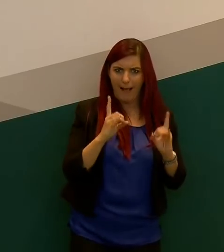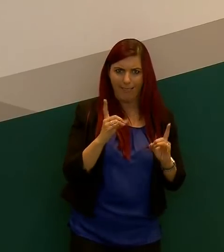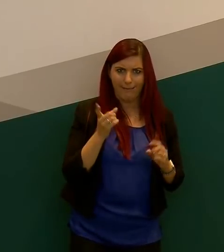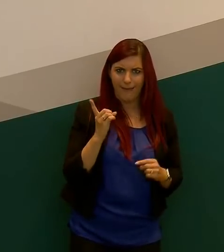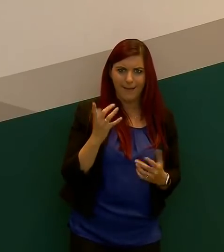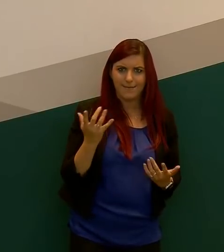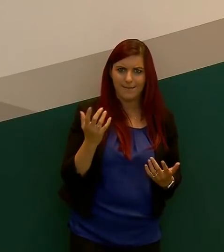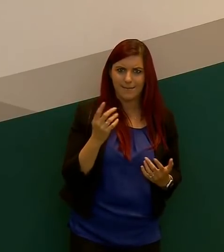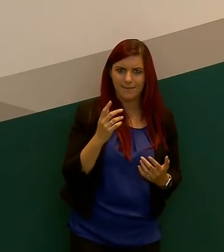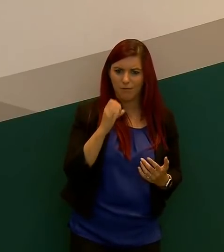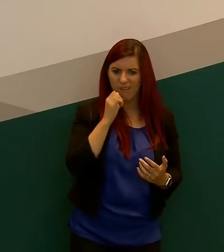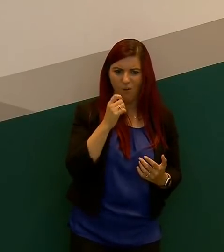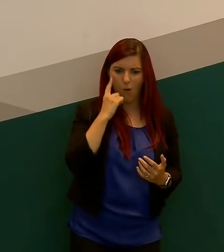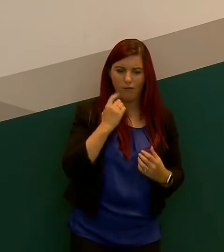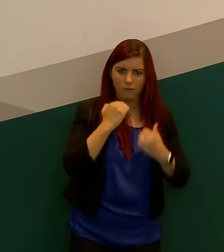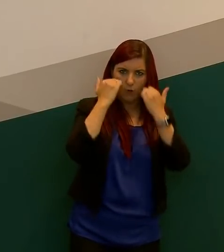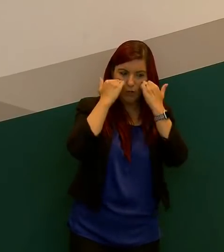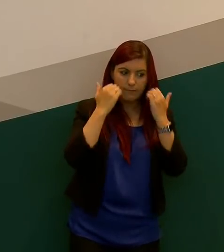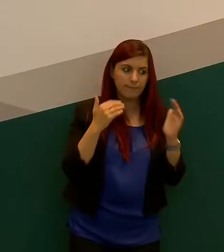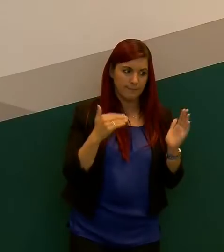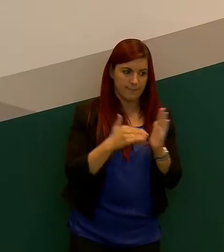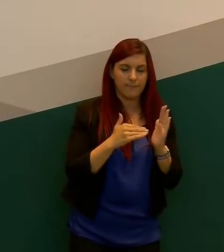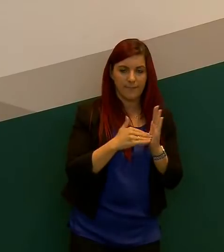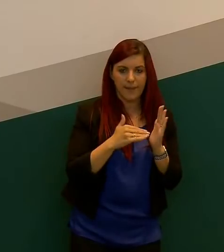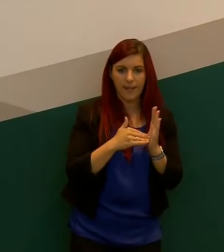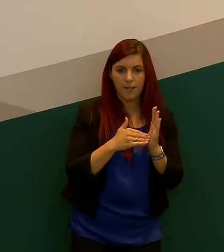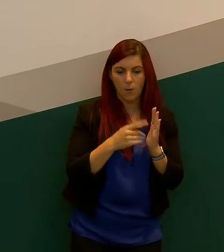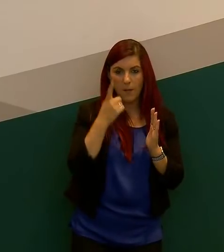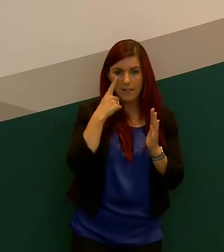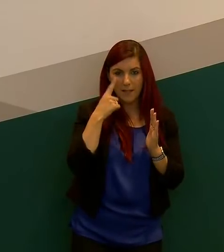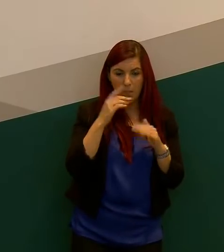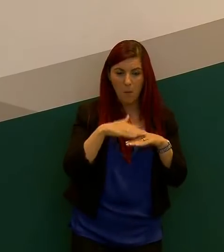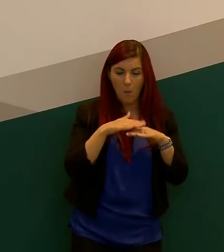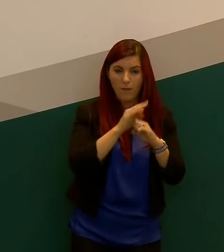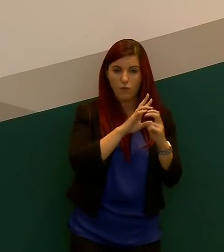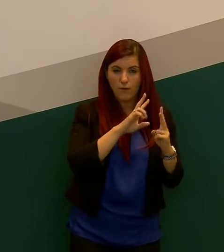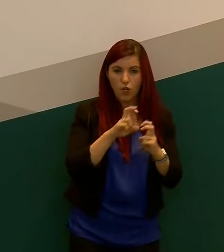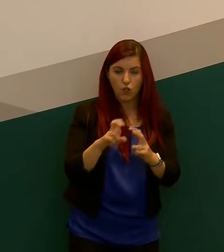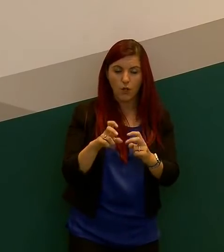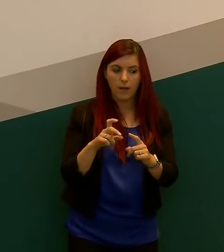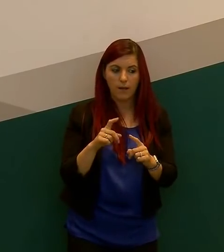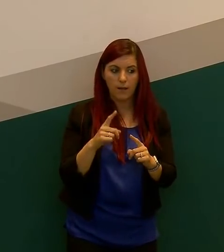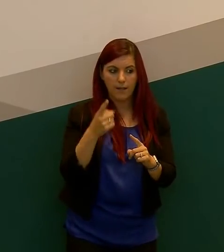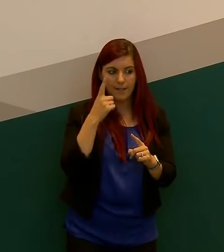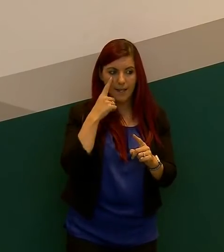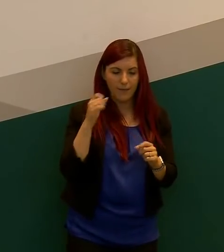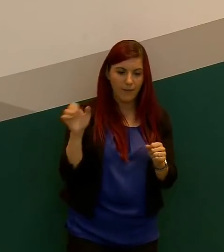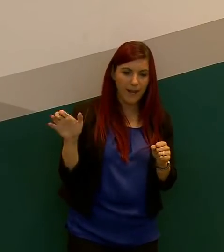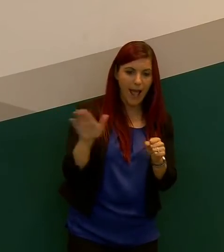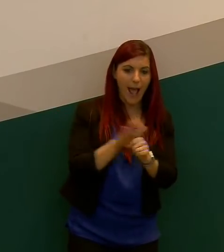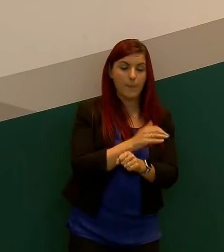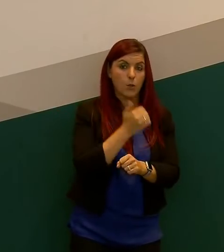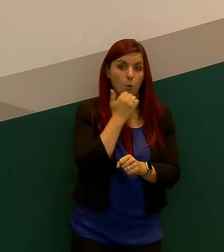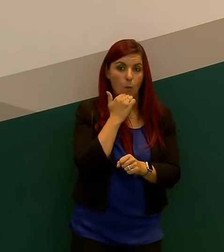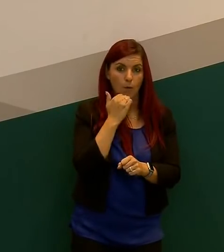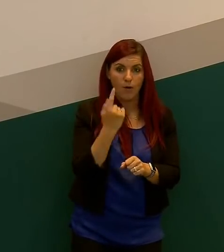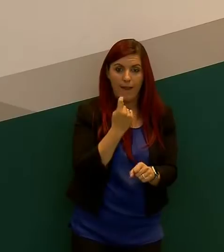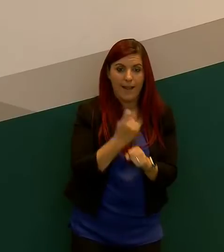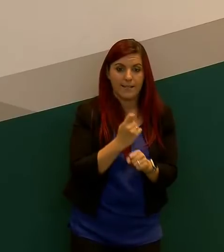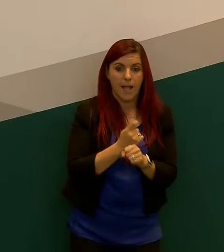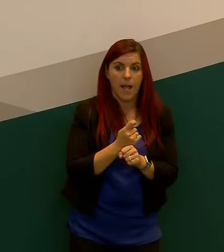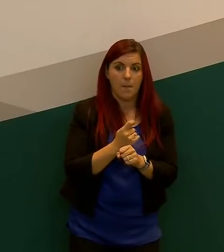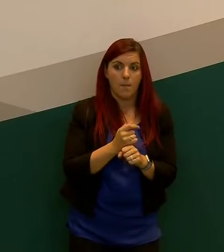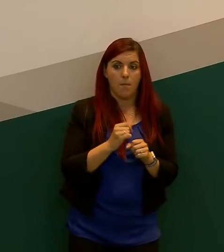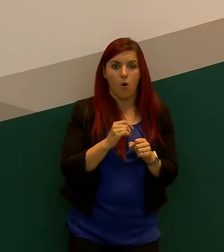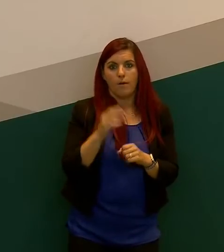So we've seen that MORC research for some time, and I suppose I'd say two things about it. So there's an absolute number, if you like, at any point in time in terms of the